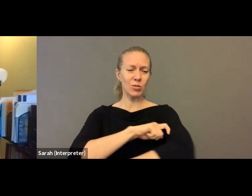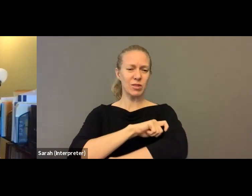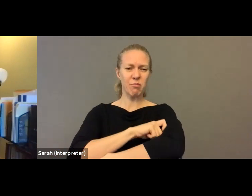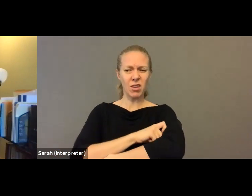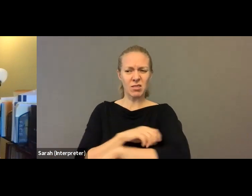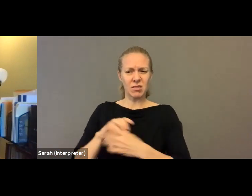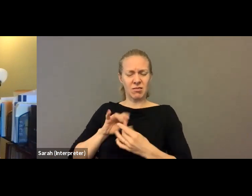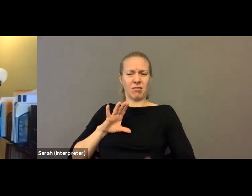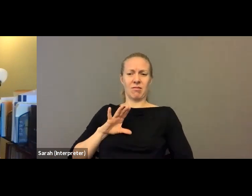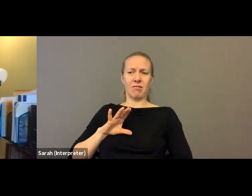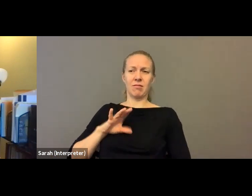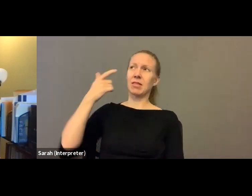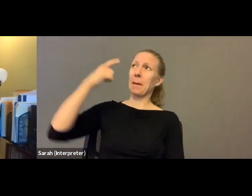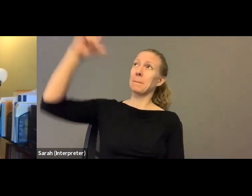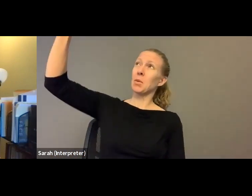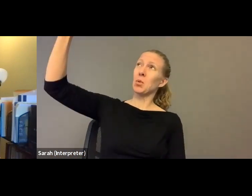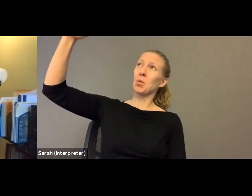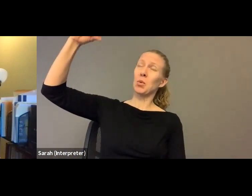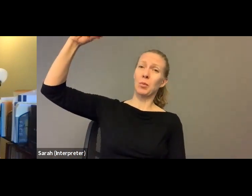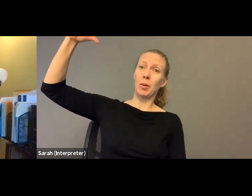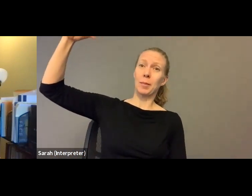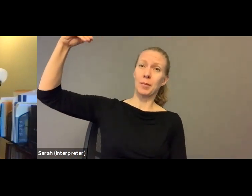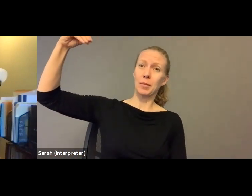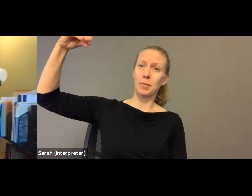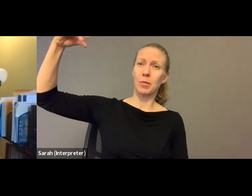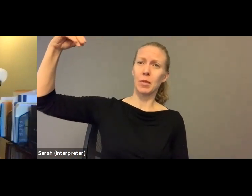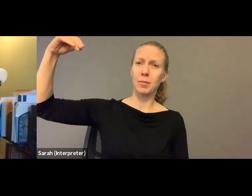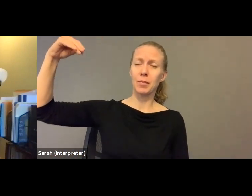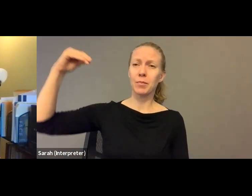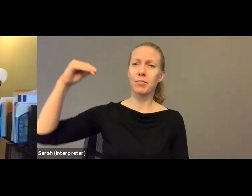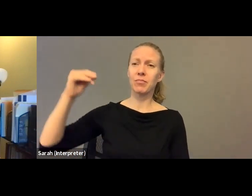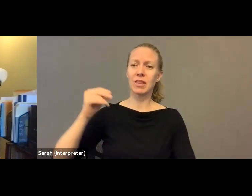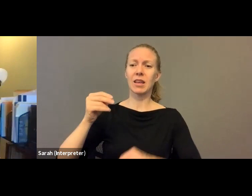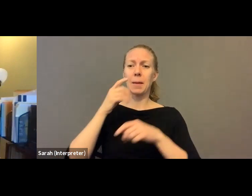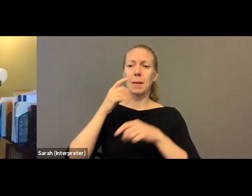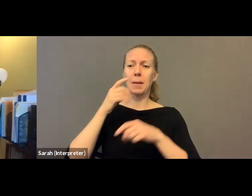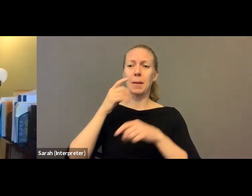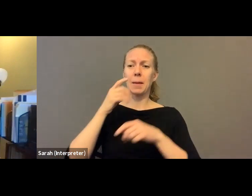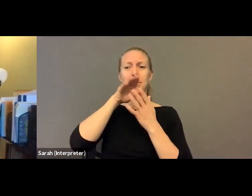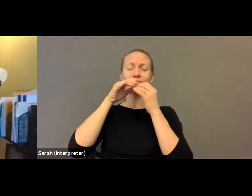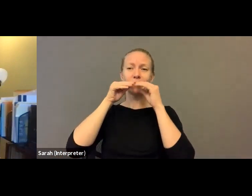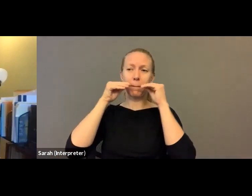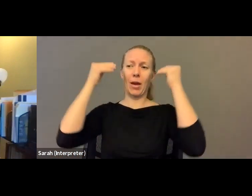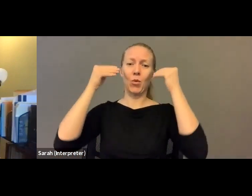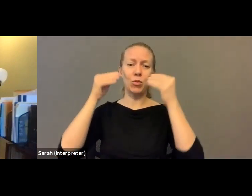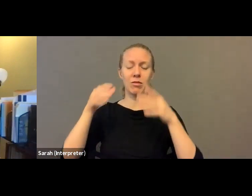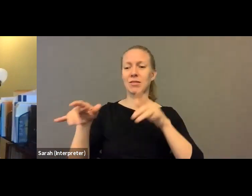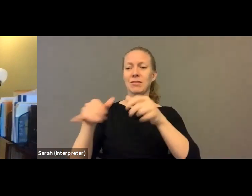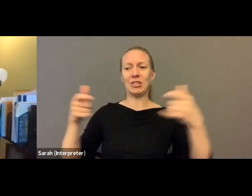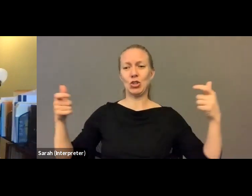blinkered moon into a mouth, the size of a basement, a bulb with a waving, waved